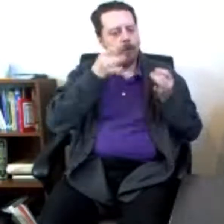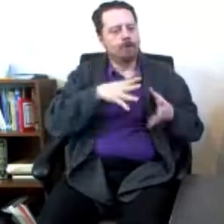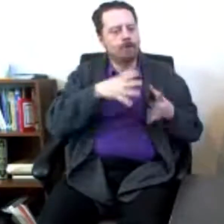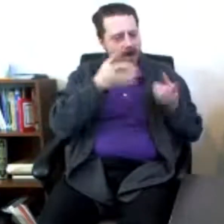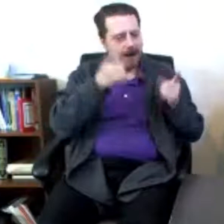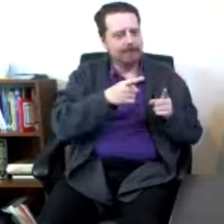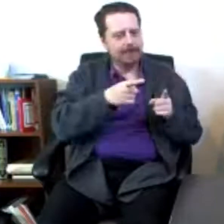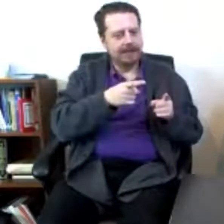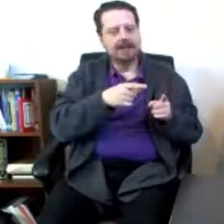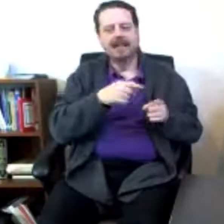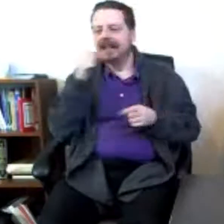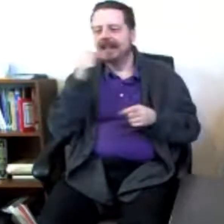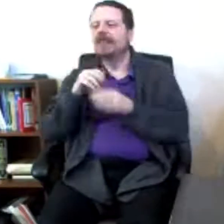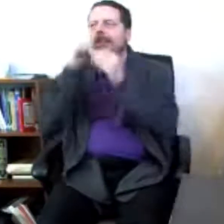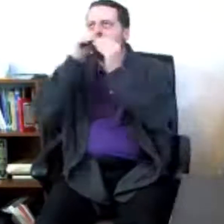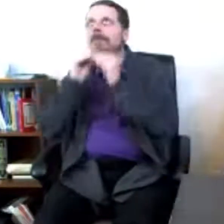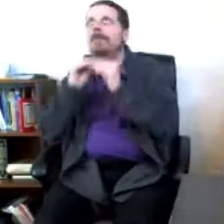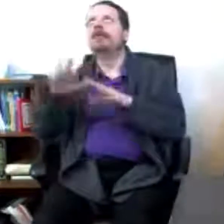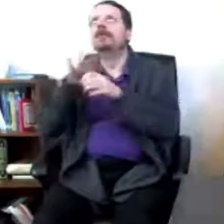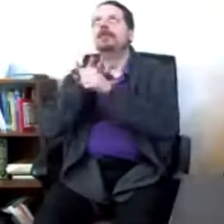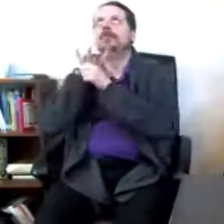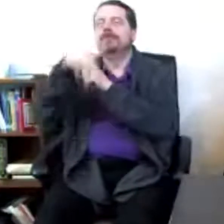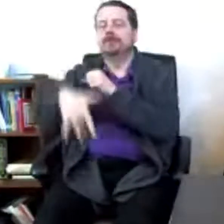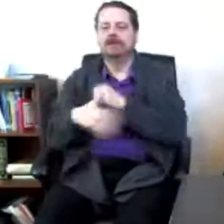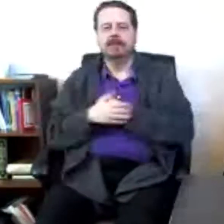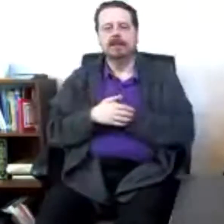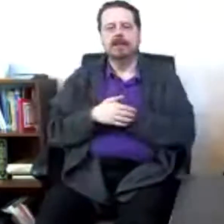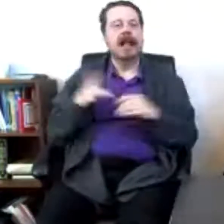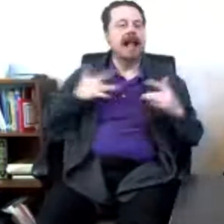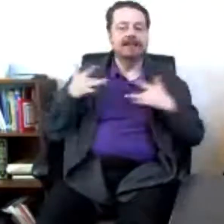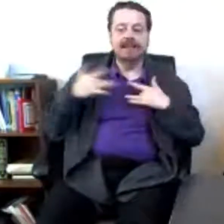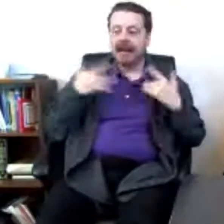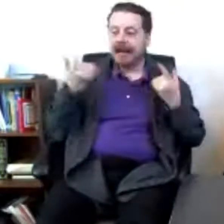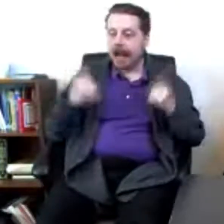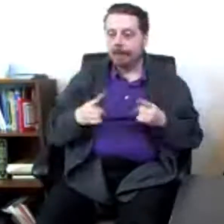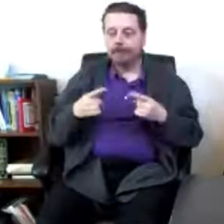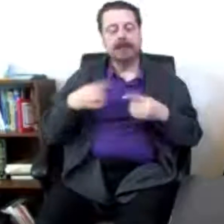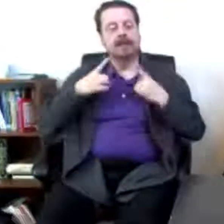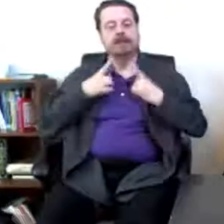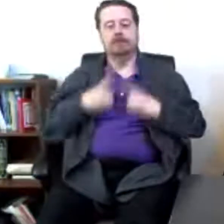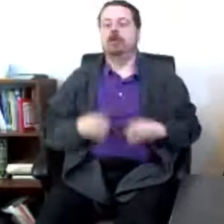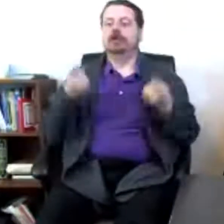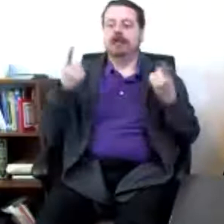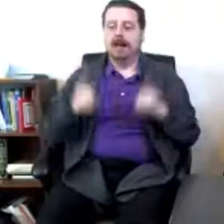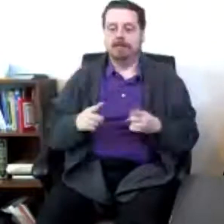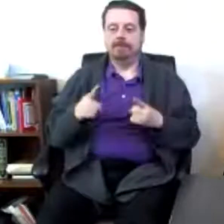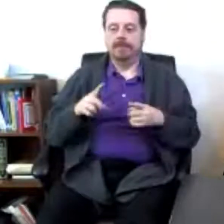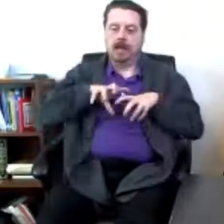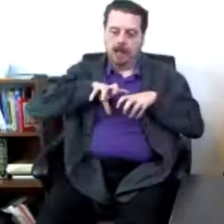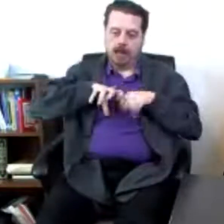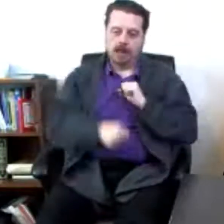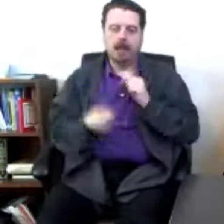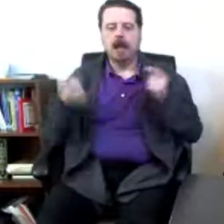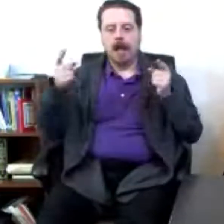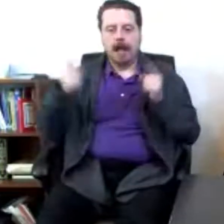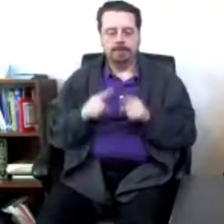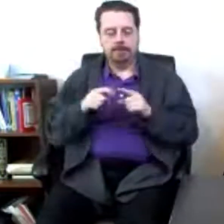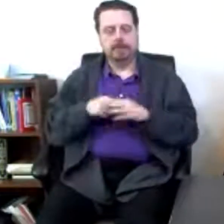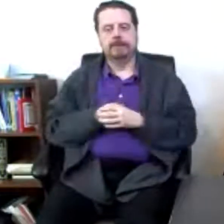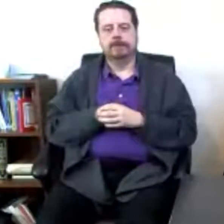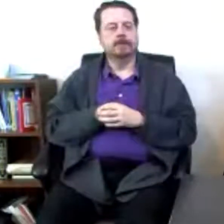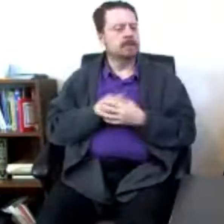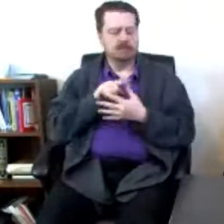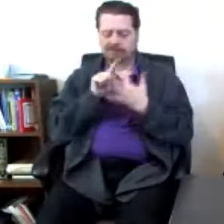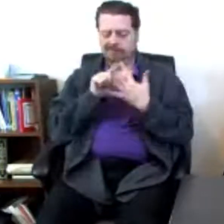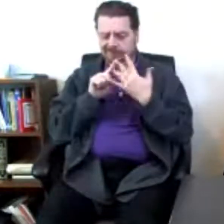This is where depression comes in. This is where anxiety comes in. This is where despair sets in.